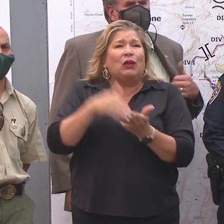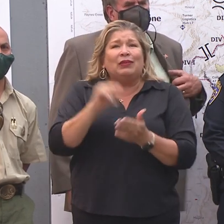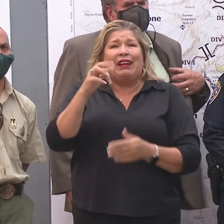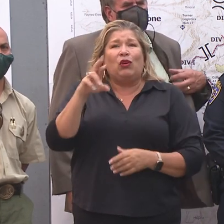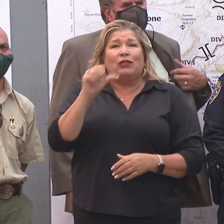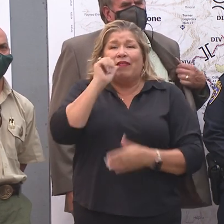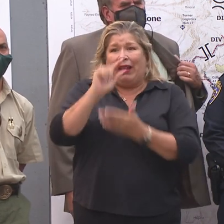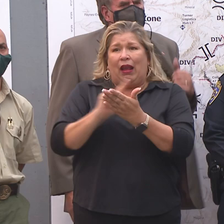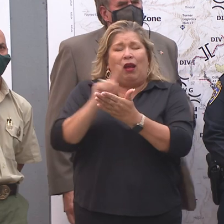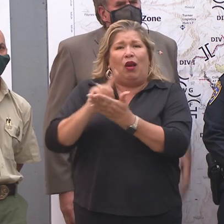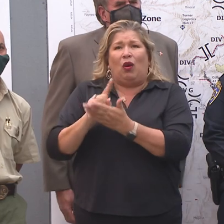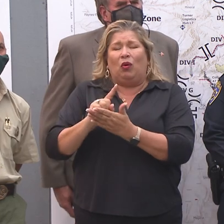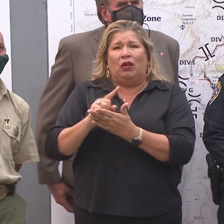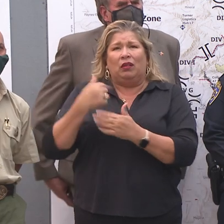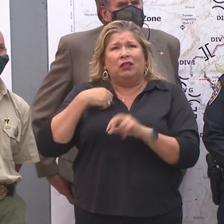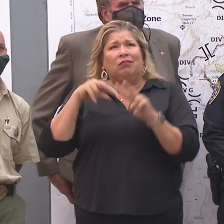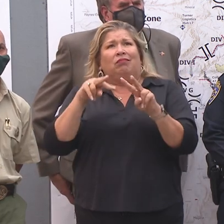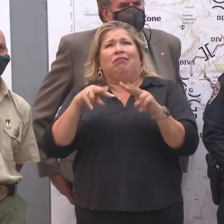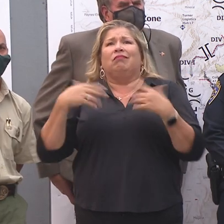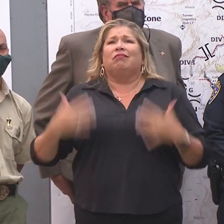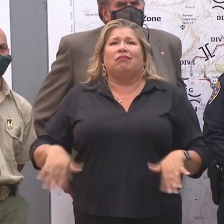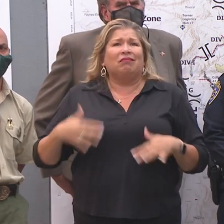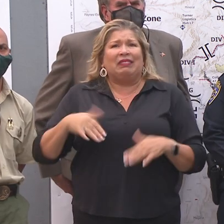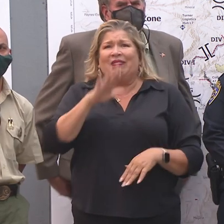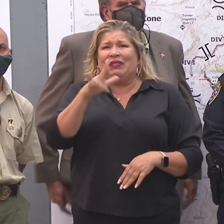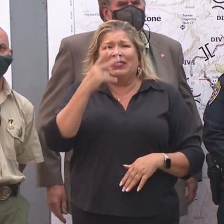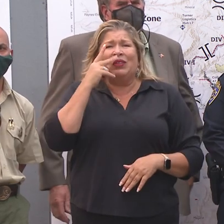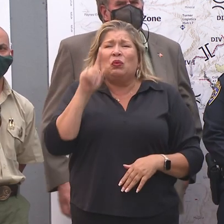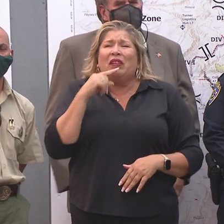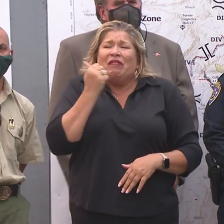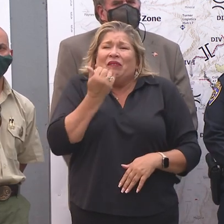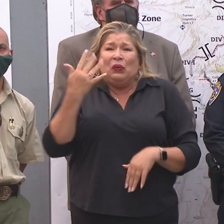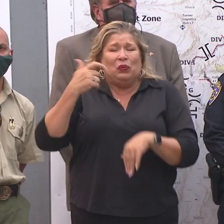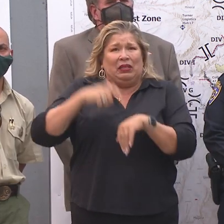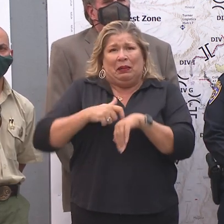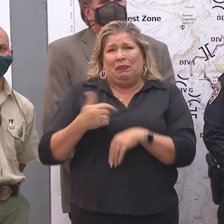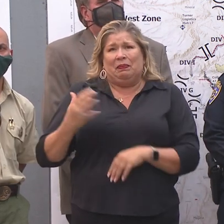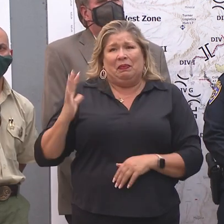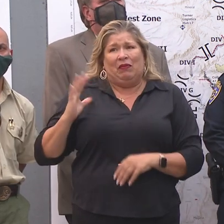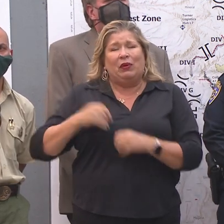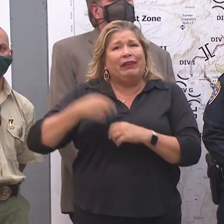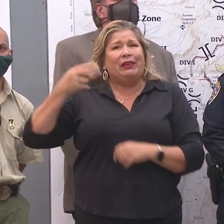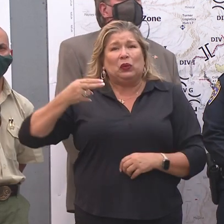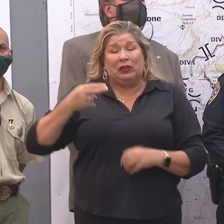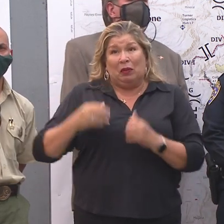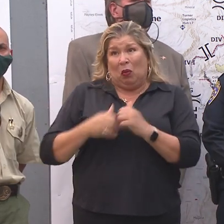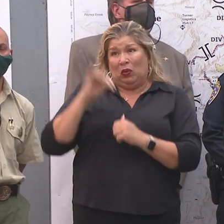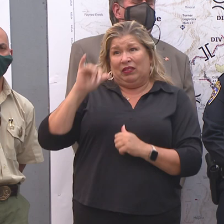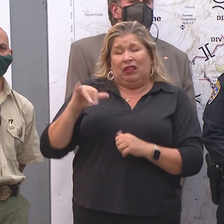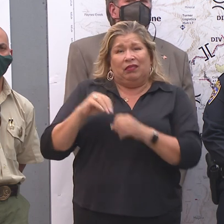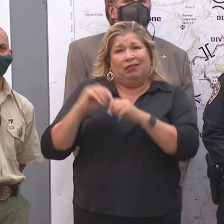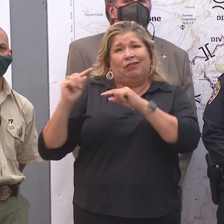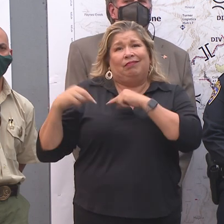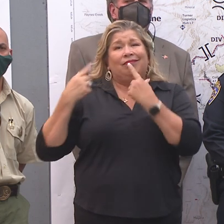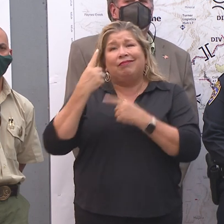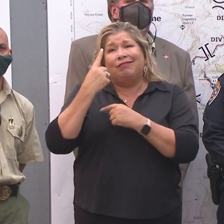is unlike anything we've seen other than a few times. And those few times, most of them have been within the